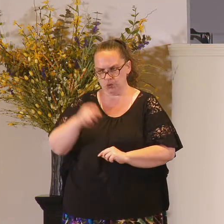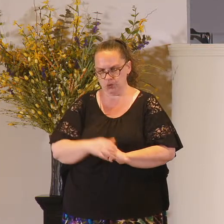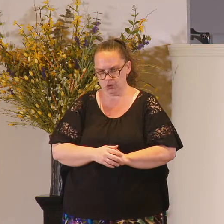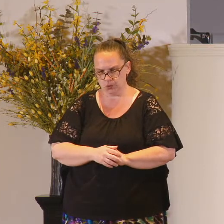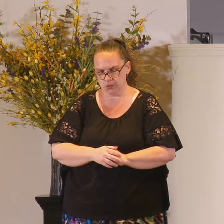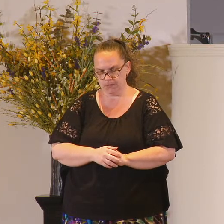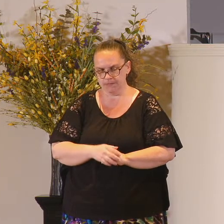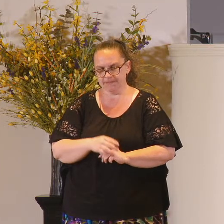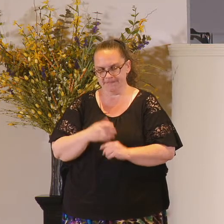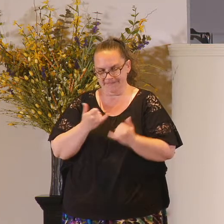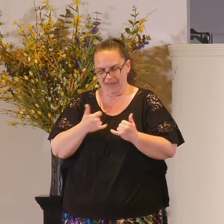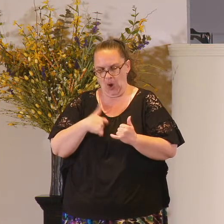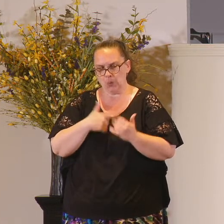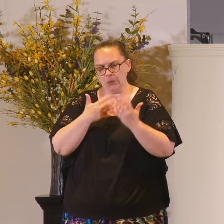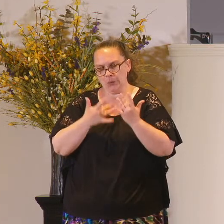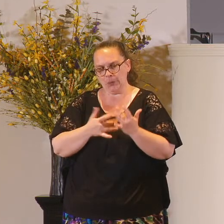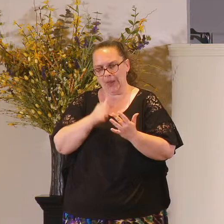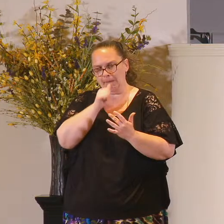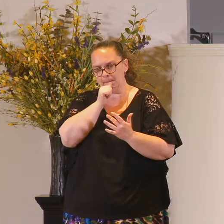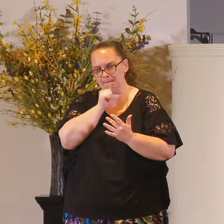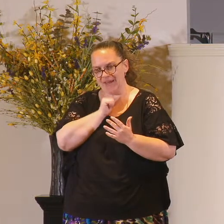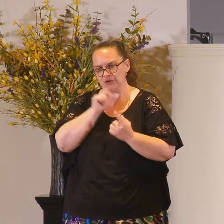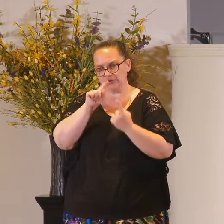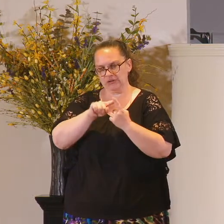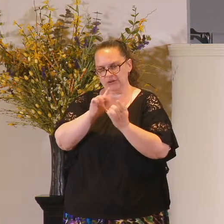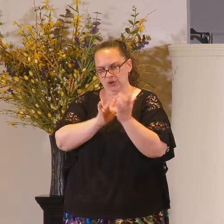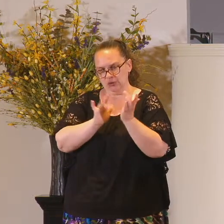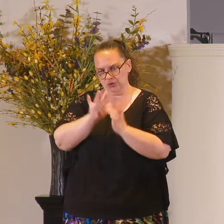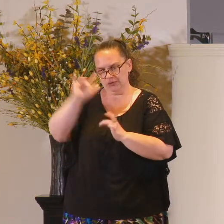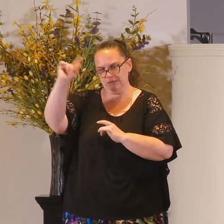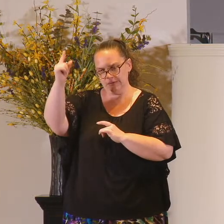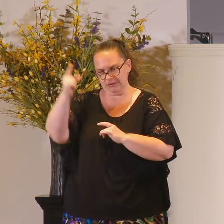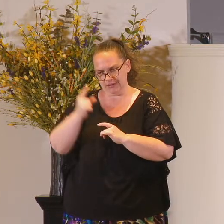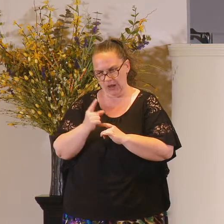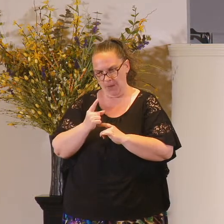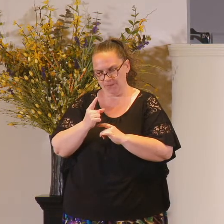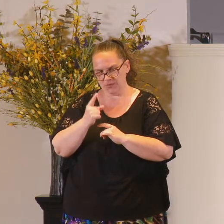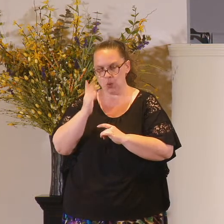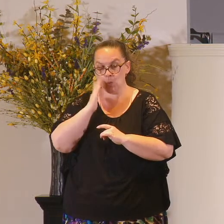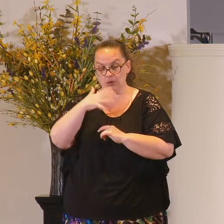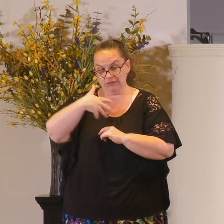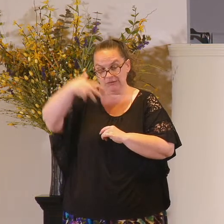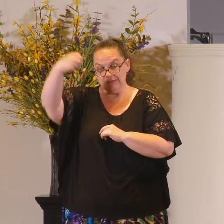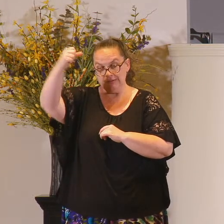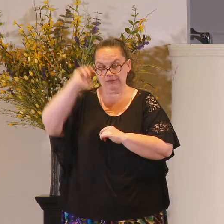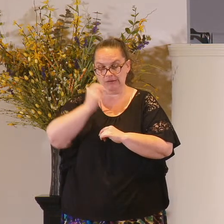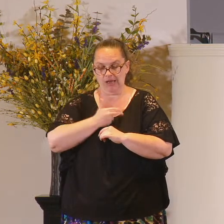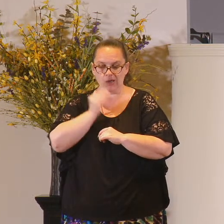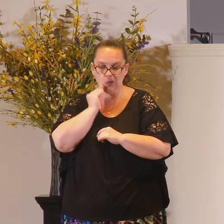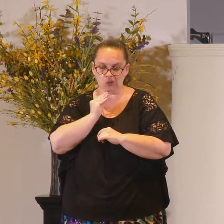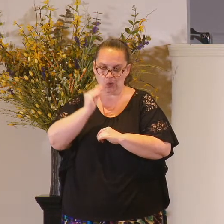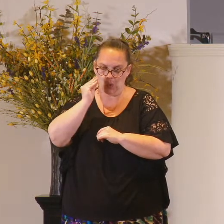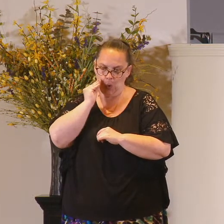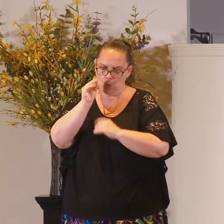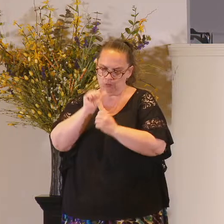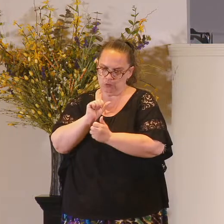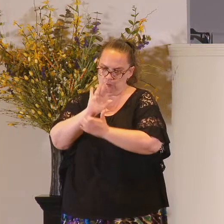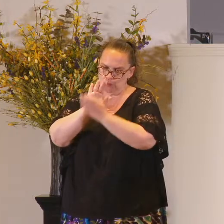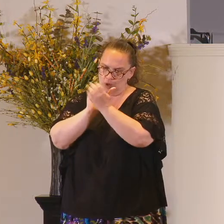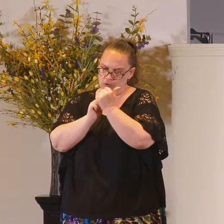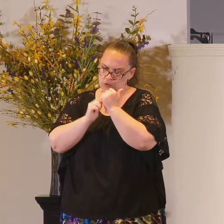while we wait patiently for Jesus to appear, to take us home, to be in your